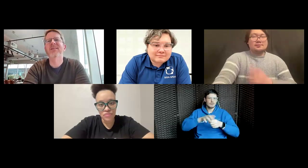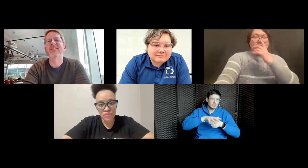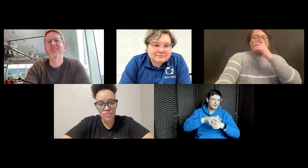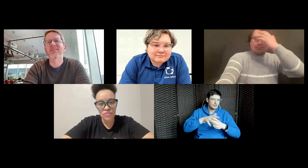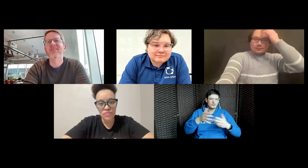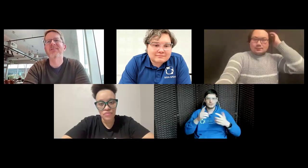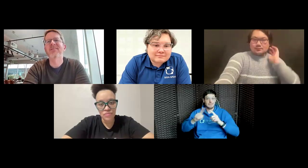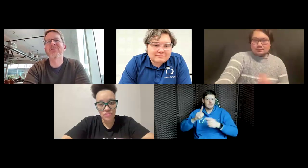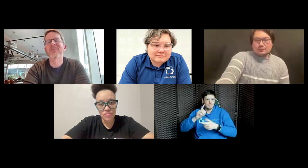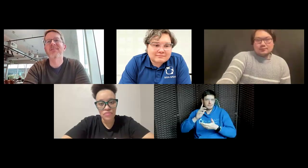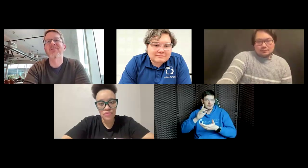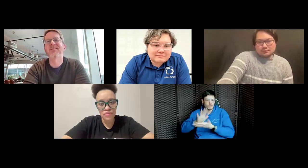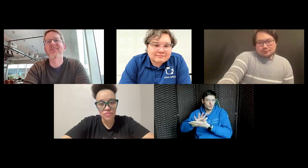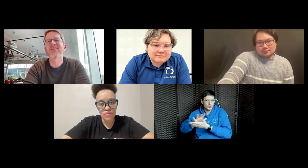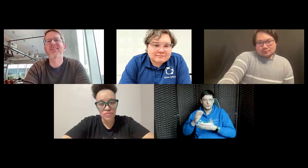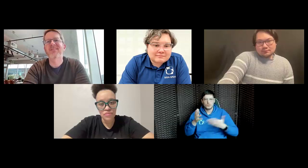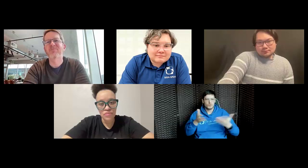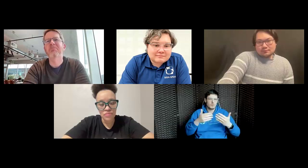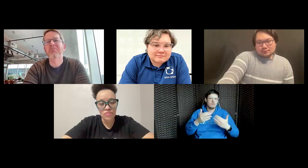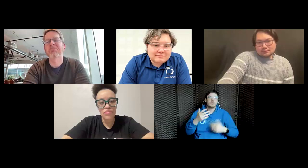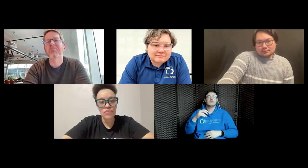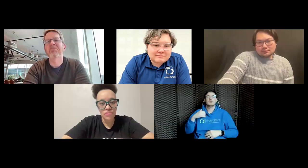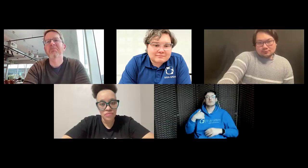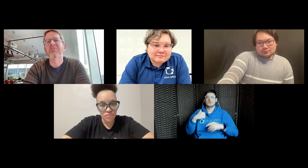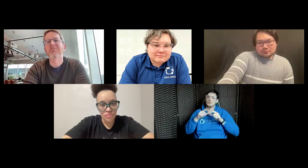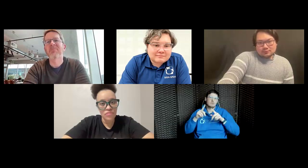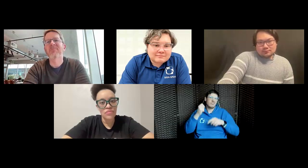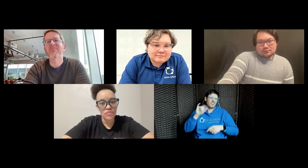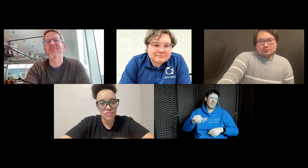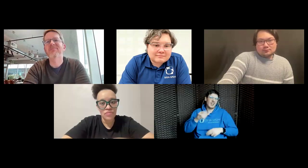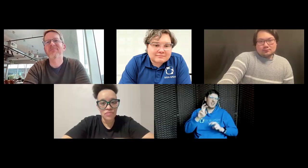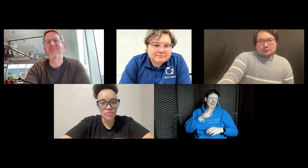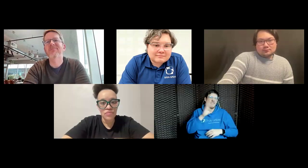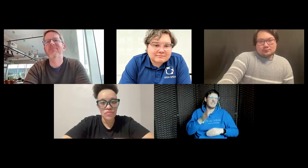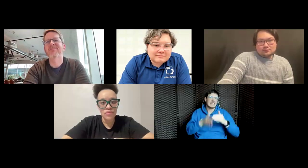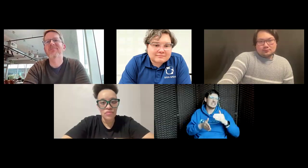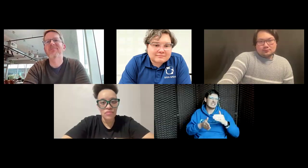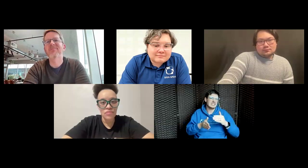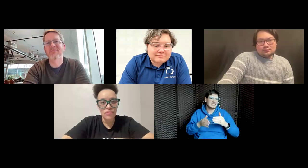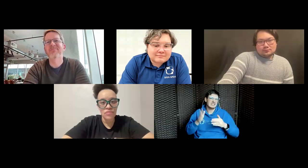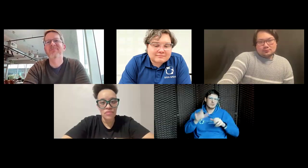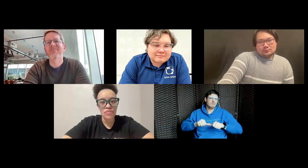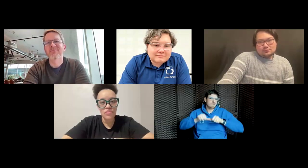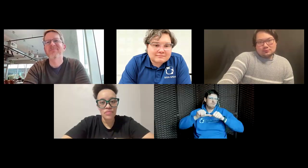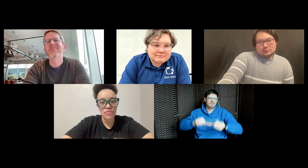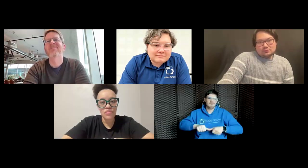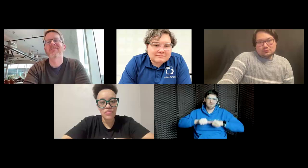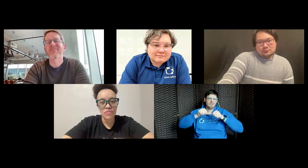population. And whether it's like whether they went to school or they didn't, or things like that. So we're trying, it really never ends.